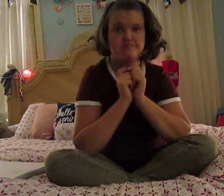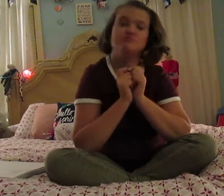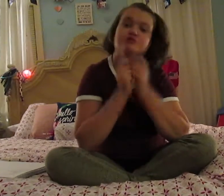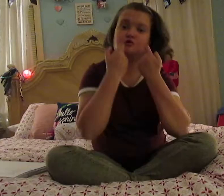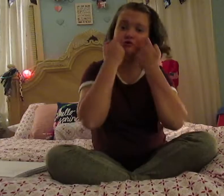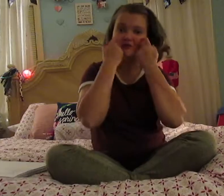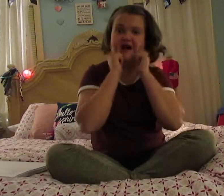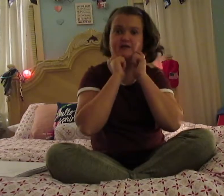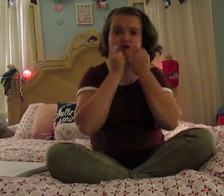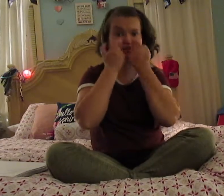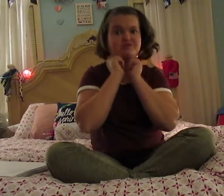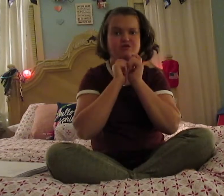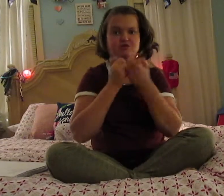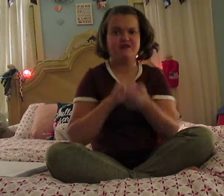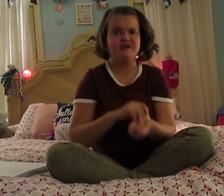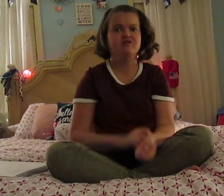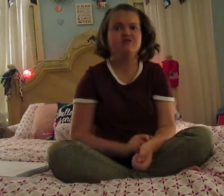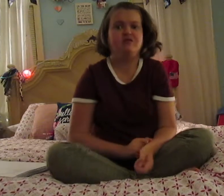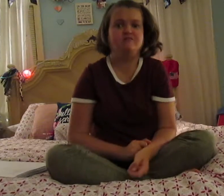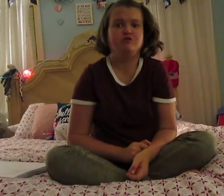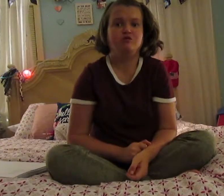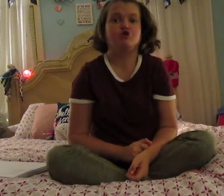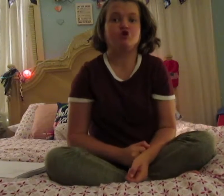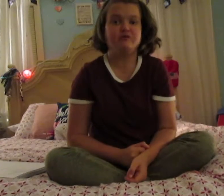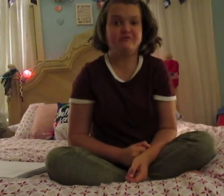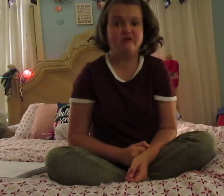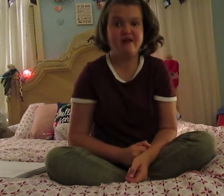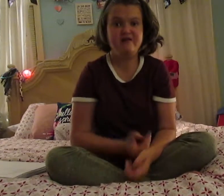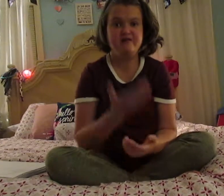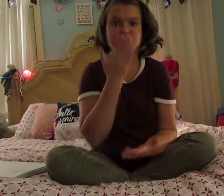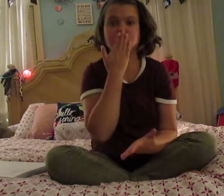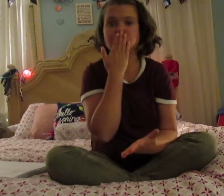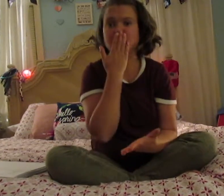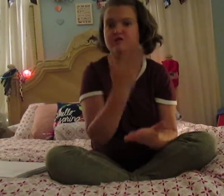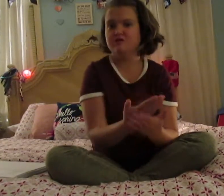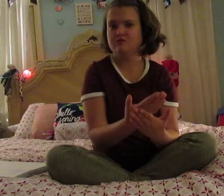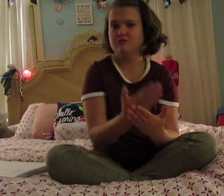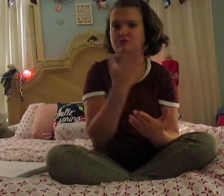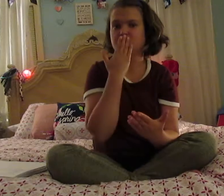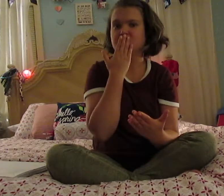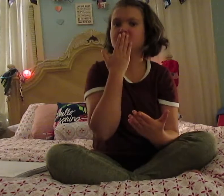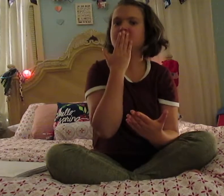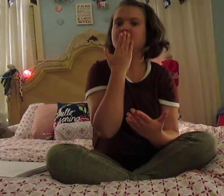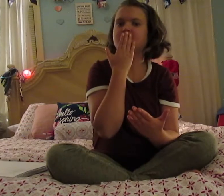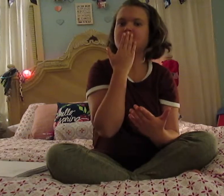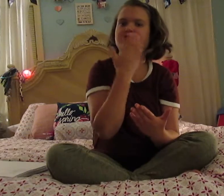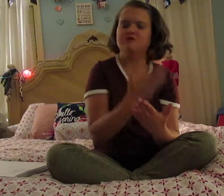Or sad. Upset or sad. Good morning. Good. Good. Good.